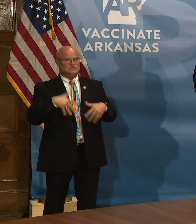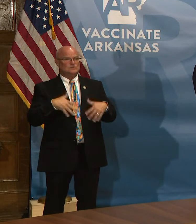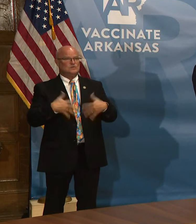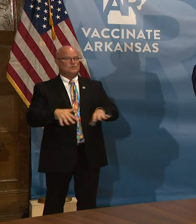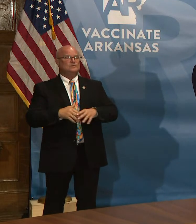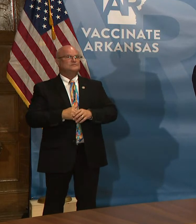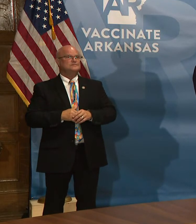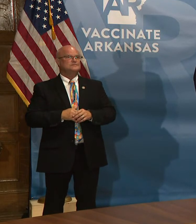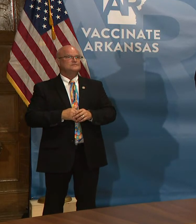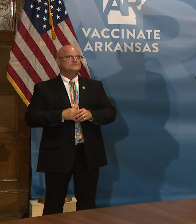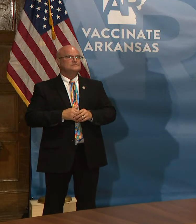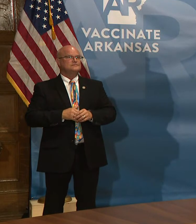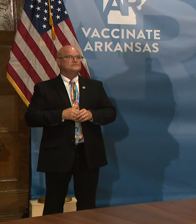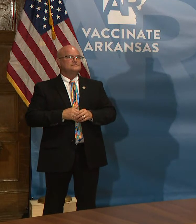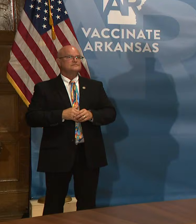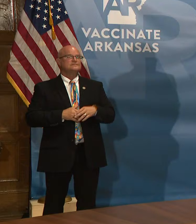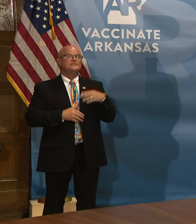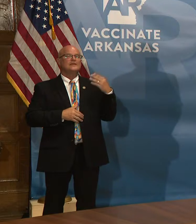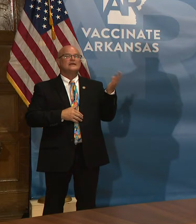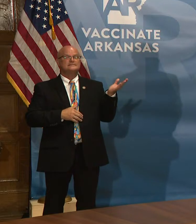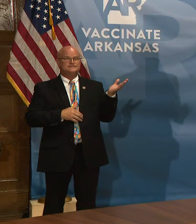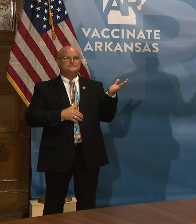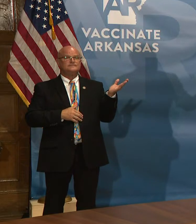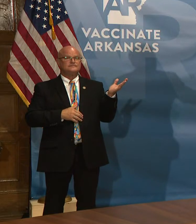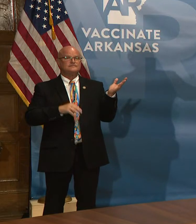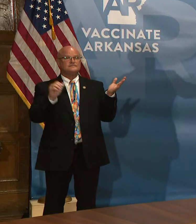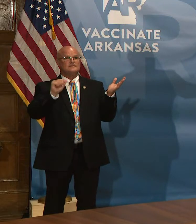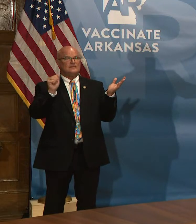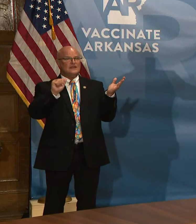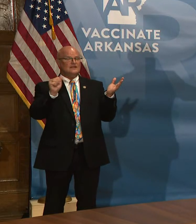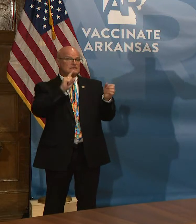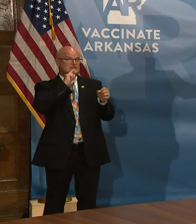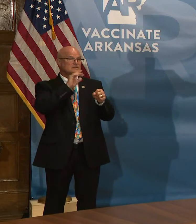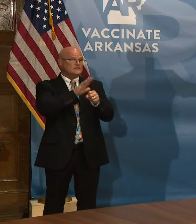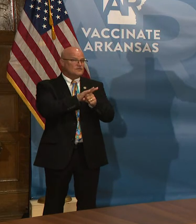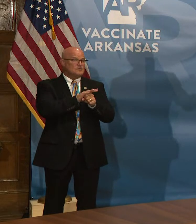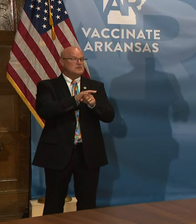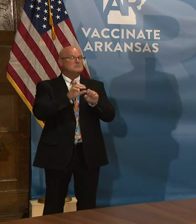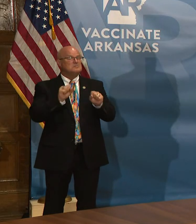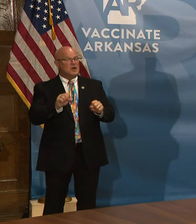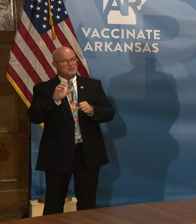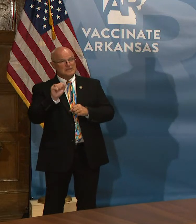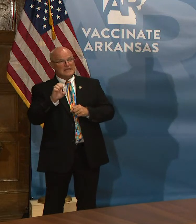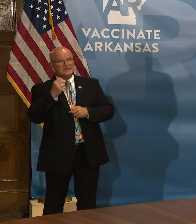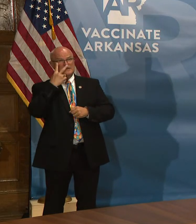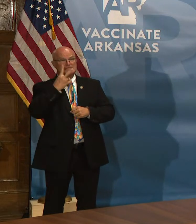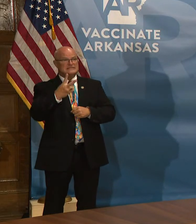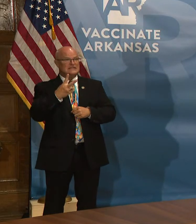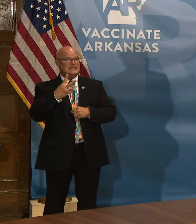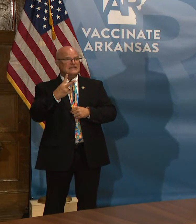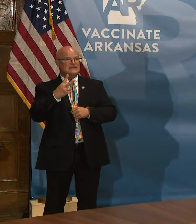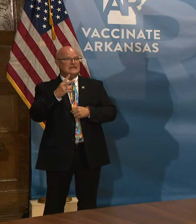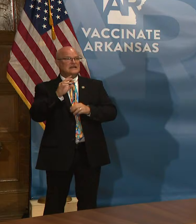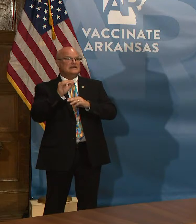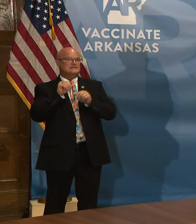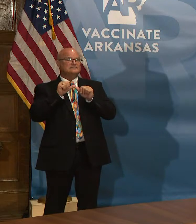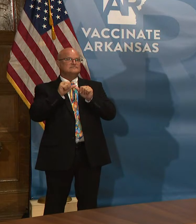one, this is the average of confirmed and probable cases. You see that our trend line is